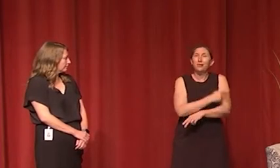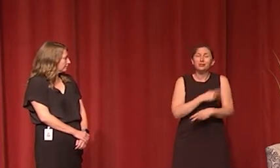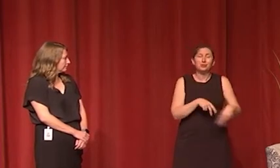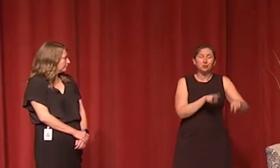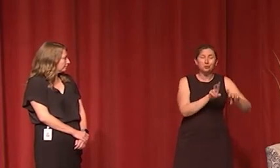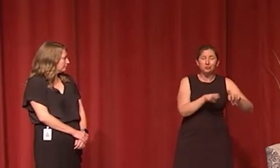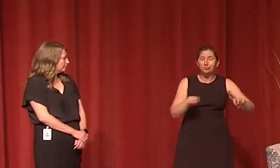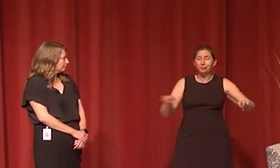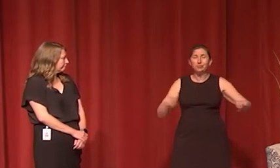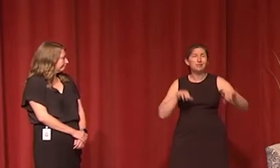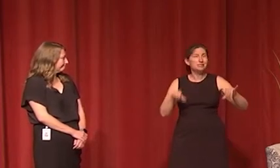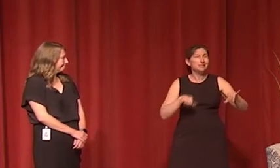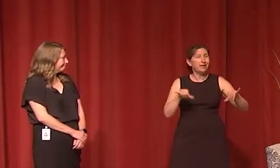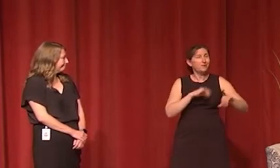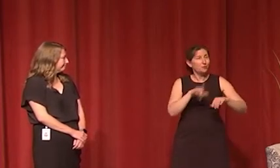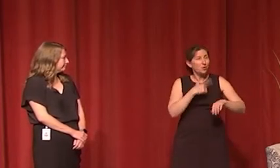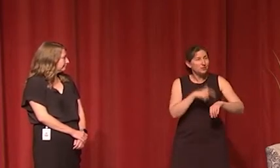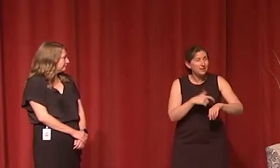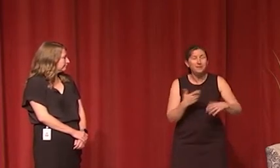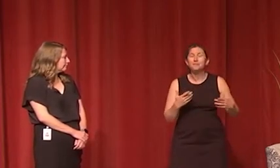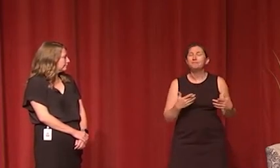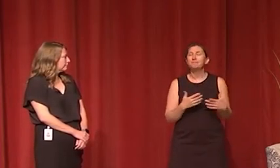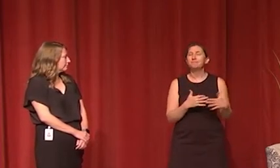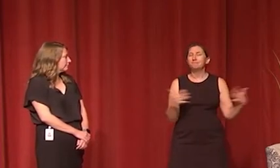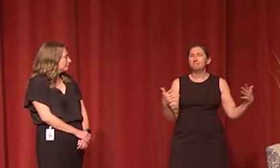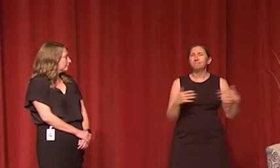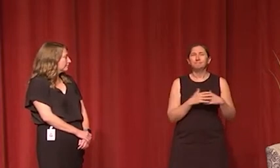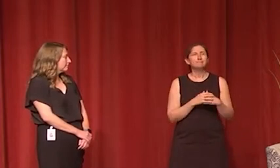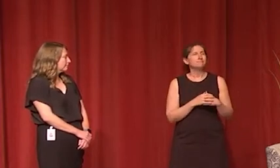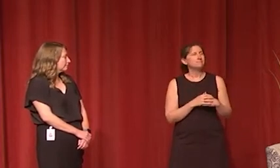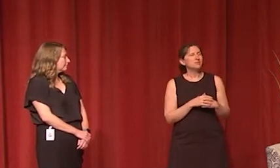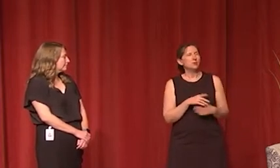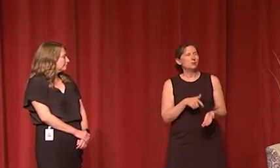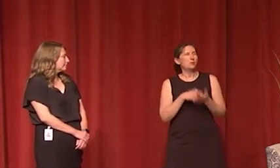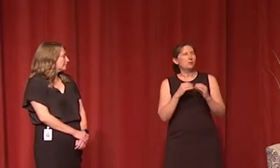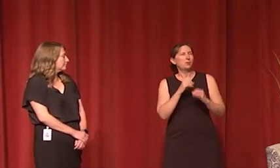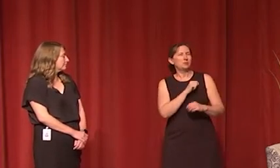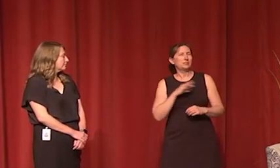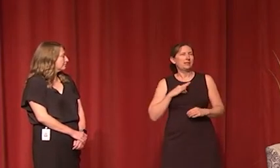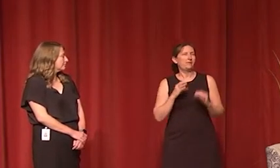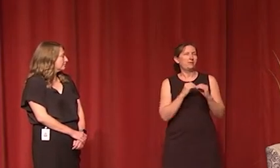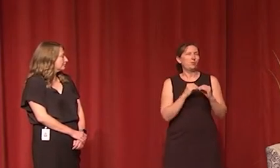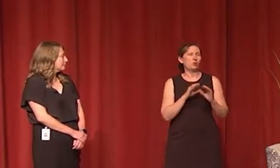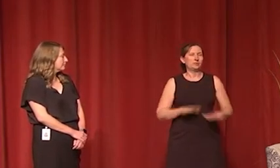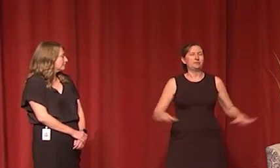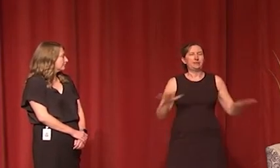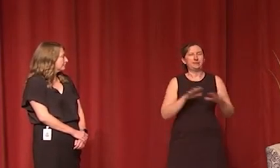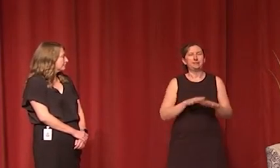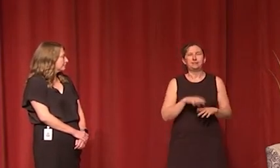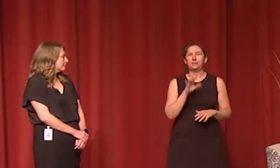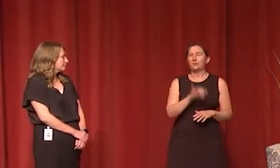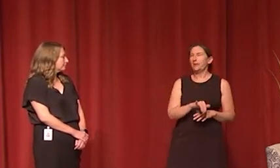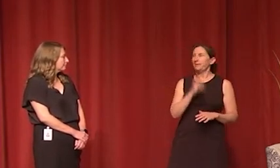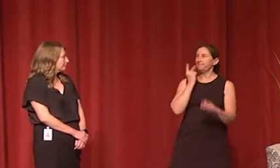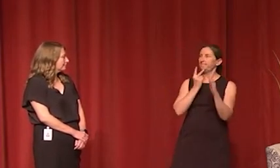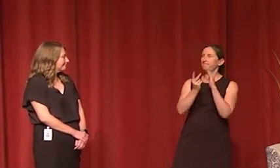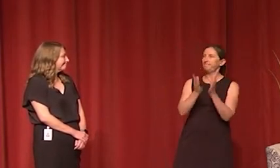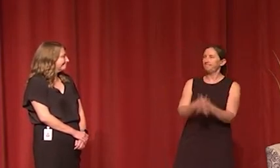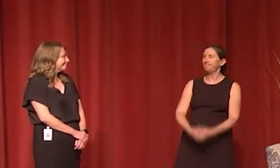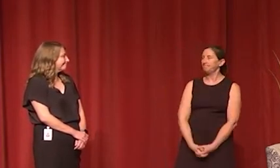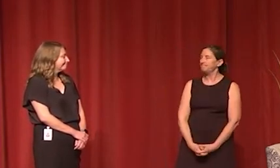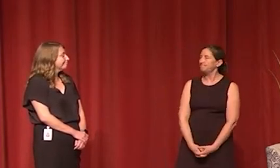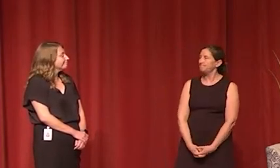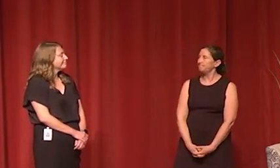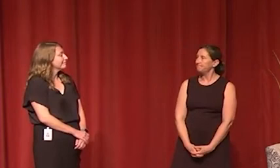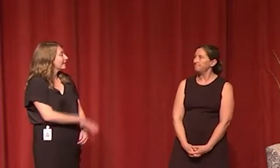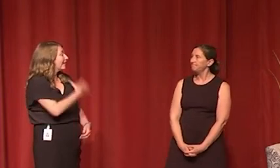coming to market. So that's a little bit of what, you know, we go through and what we're looking at with the new drugs coming. Thank you. No, it's sort